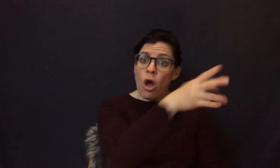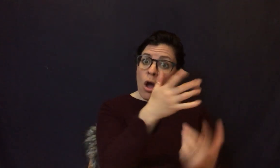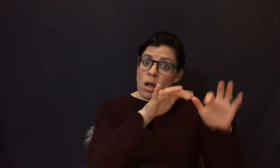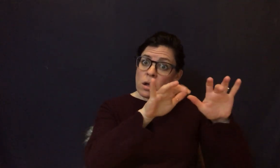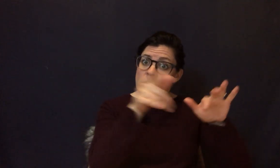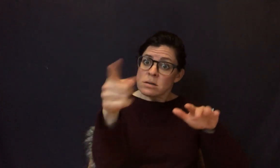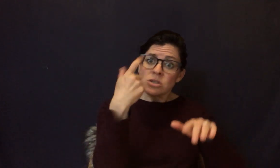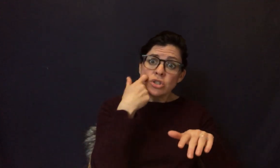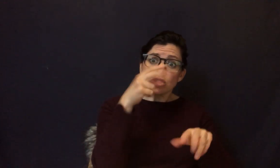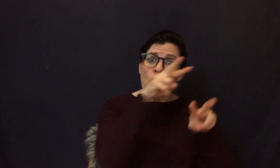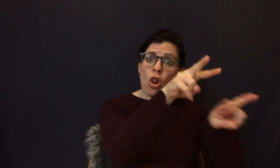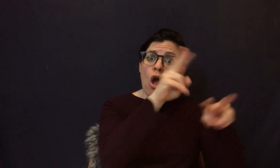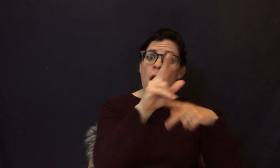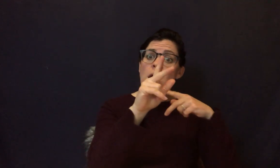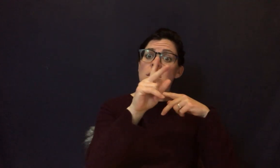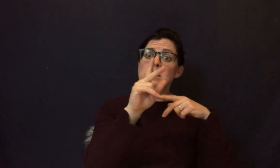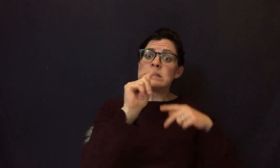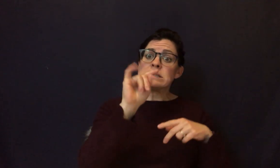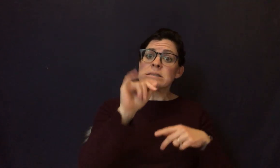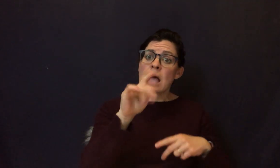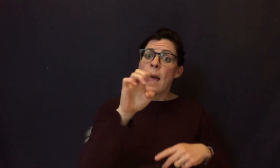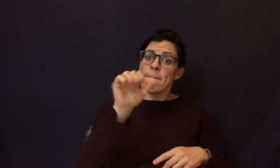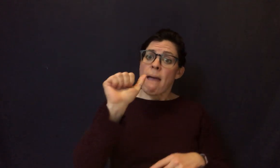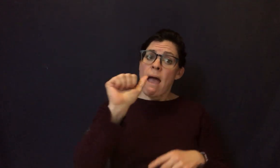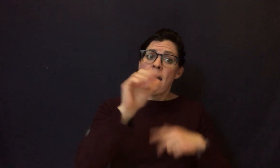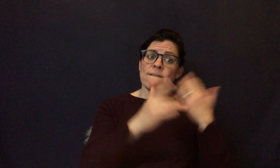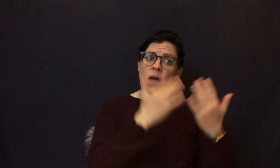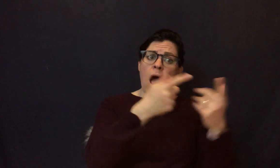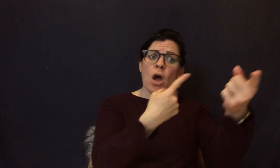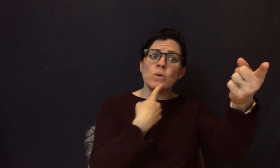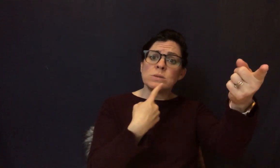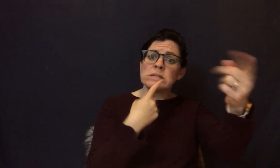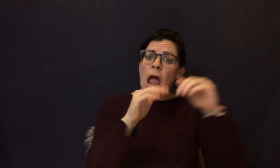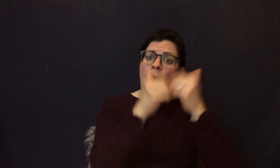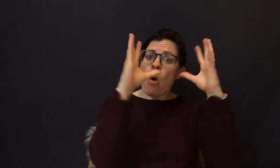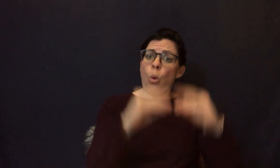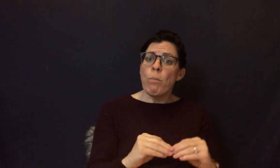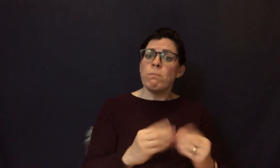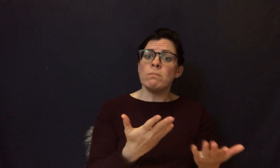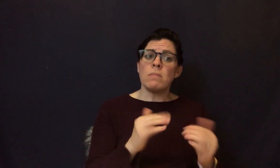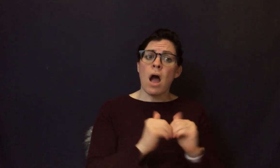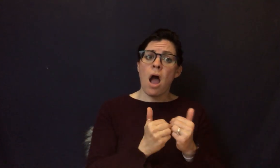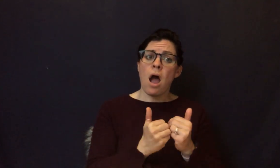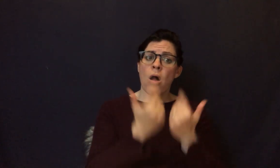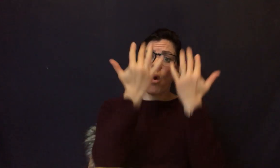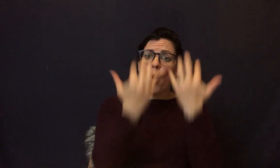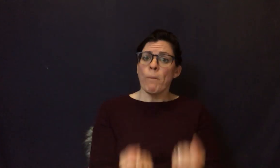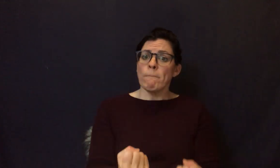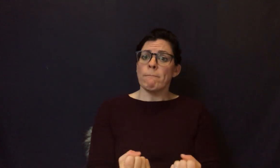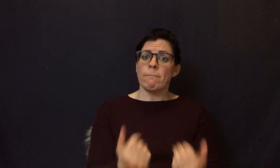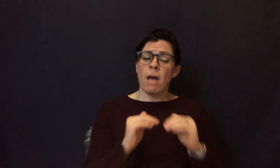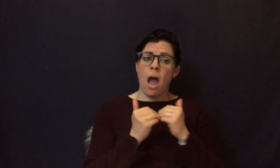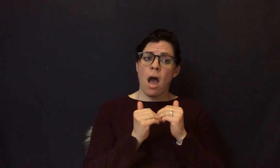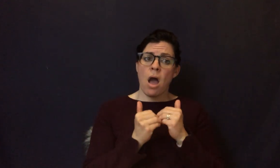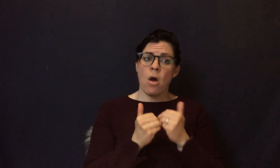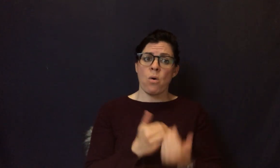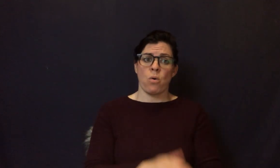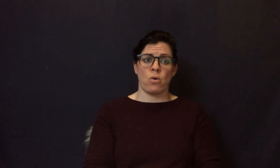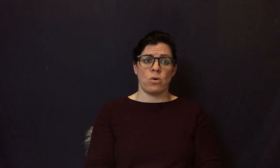Somebody find me a type A fire extinguisher. It just says the class of